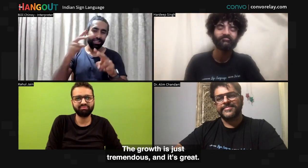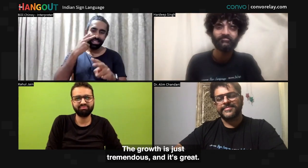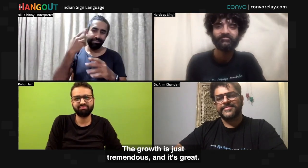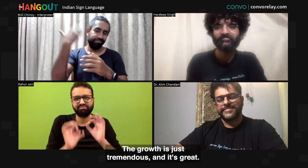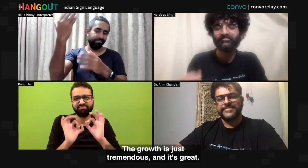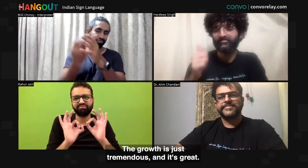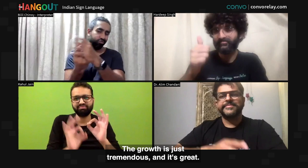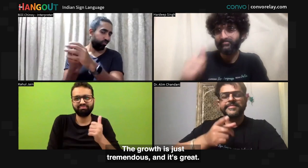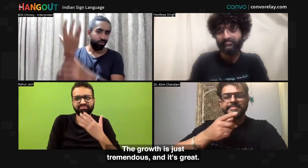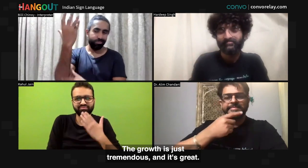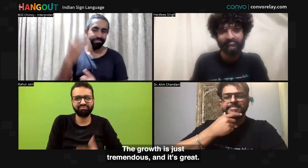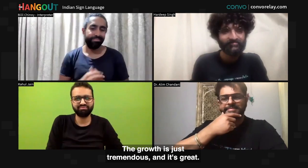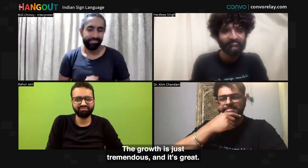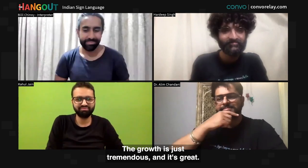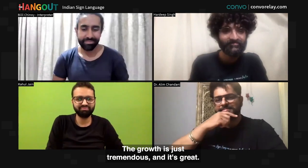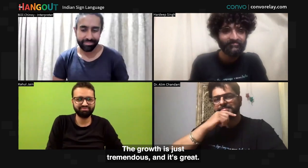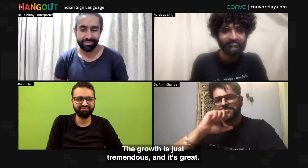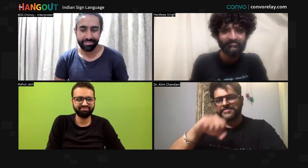tremendous and, um, it's, it's great.